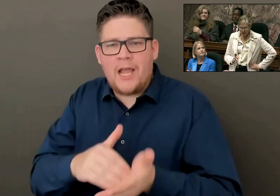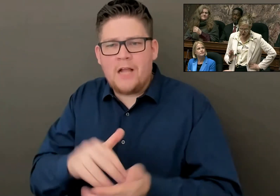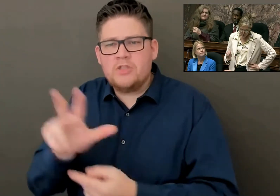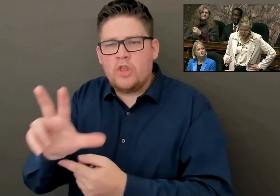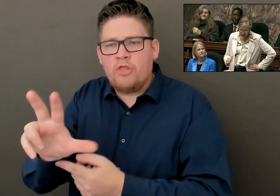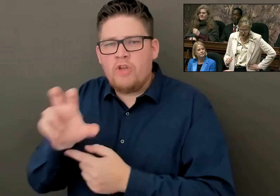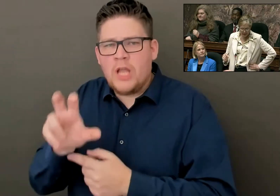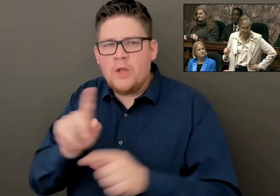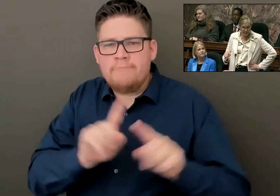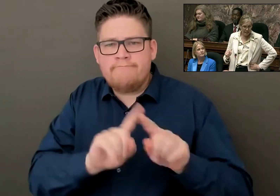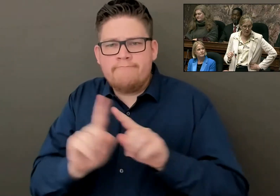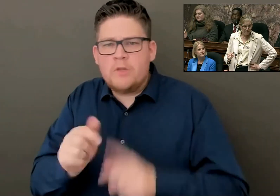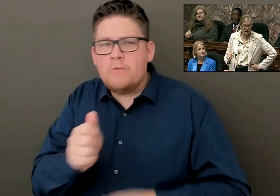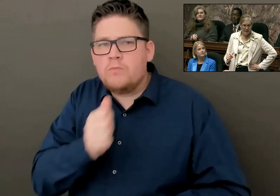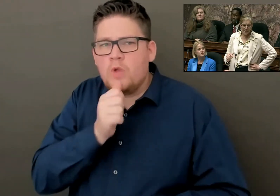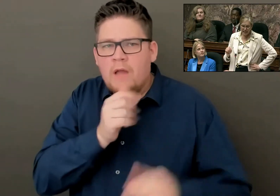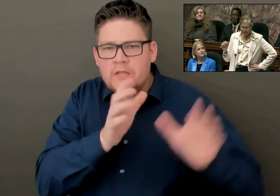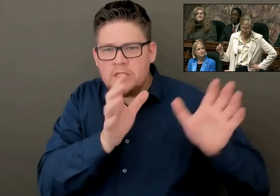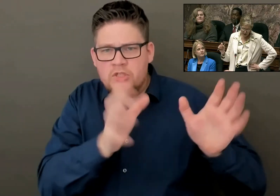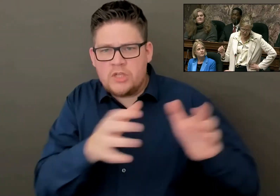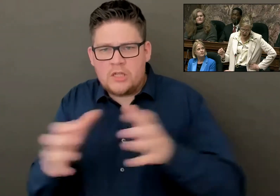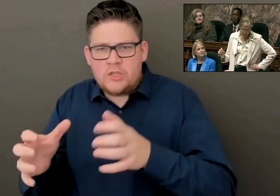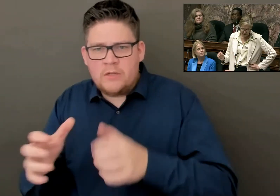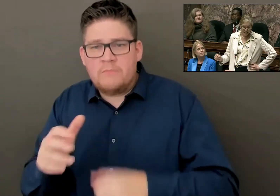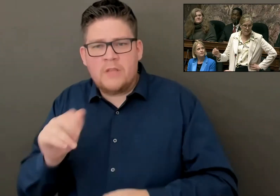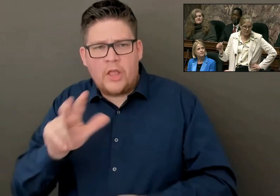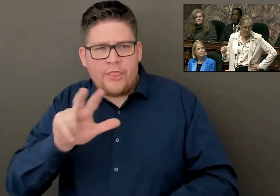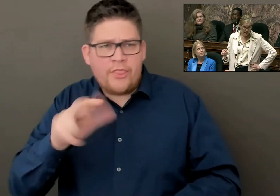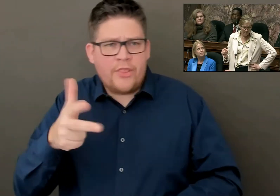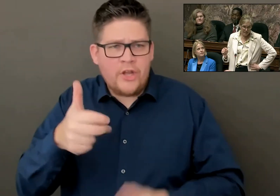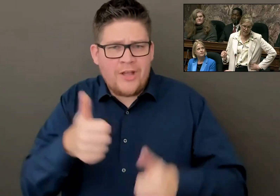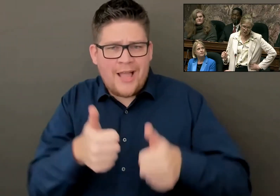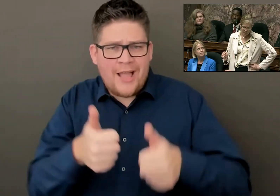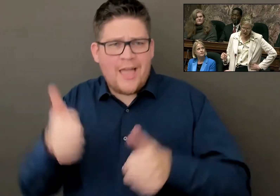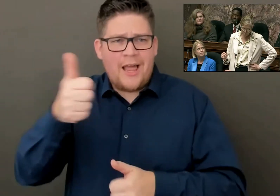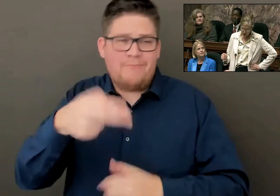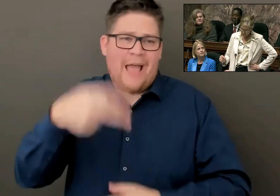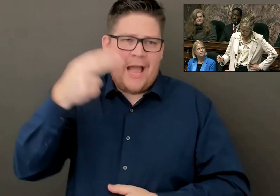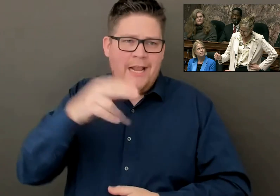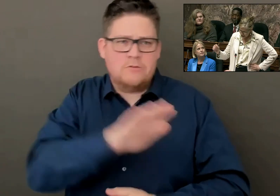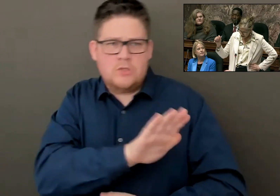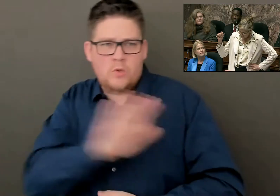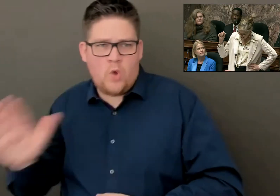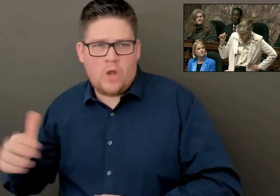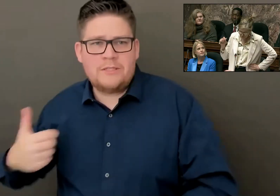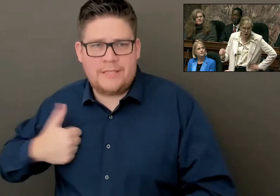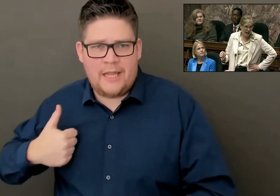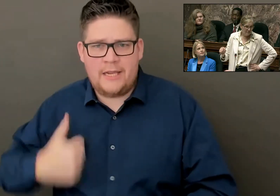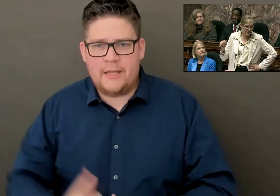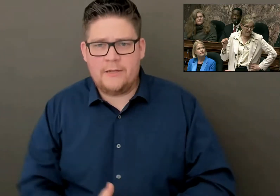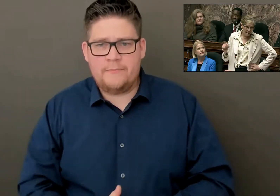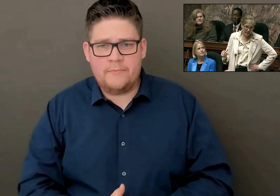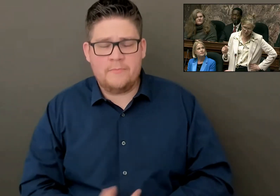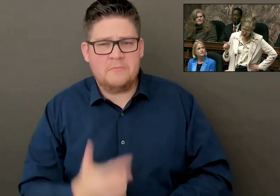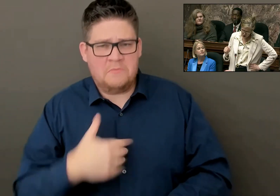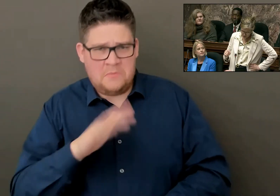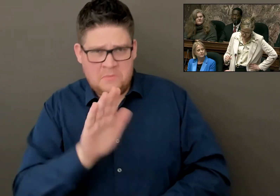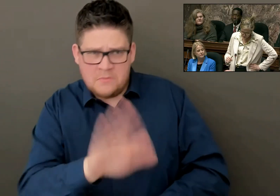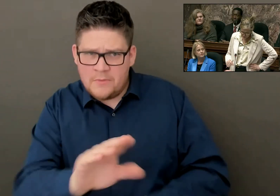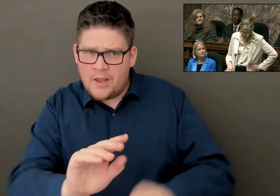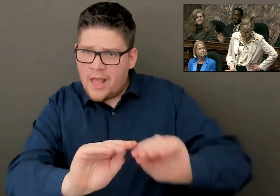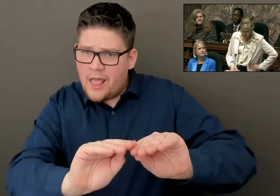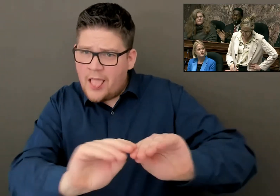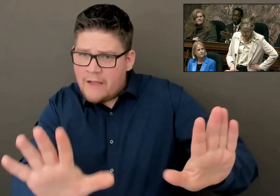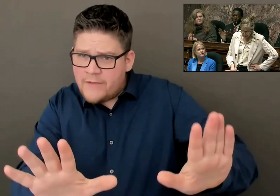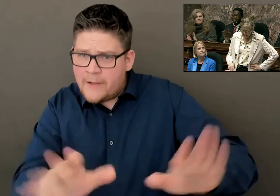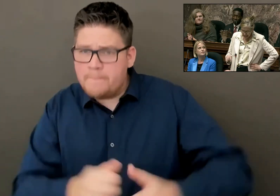And Mr. Speaker, just to clarify, in case the member opposite has failed to hear that properly, that's private sector job